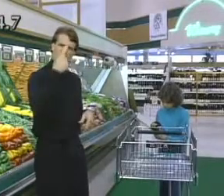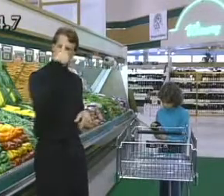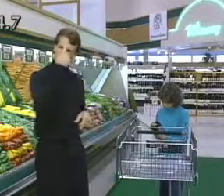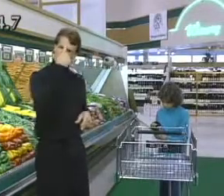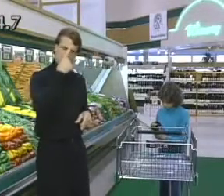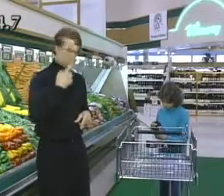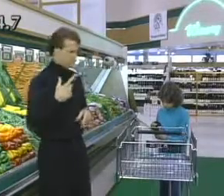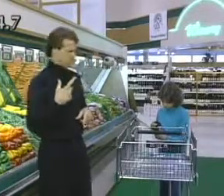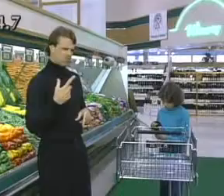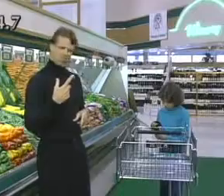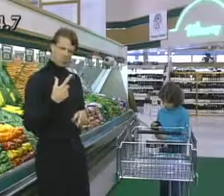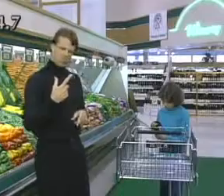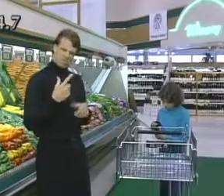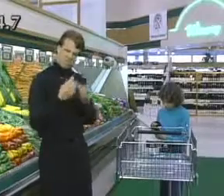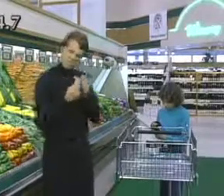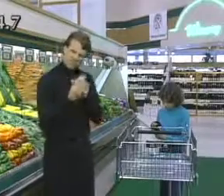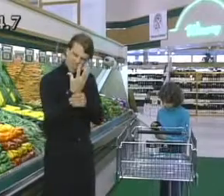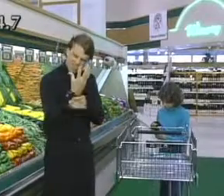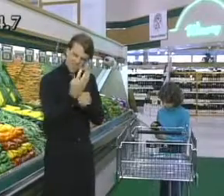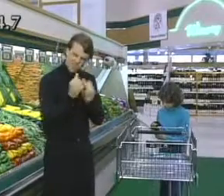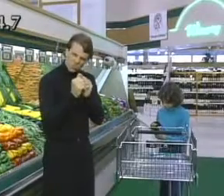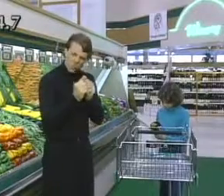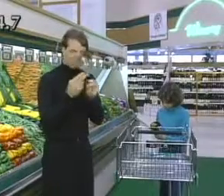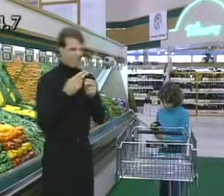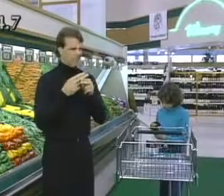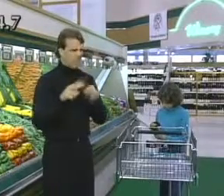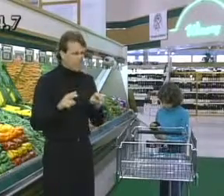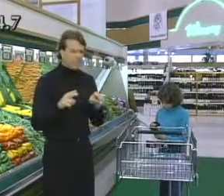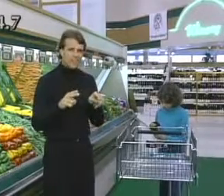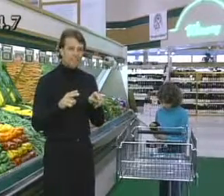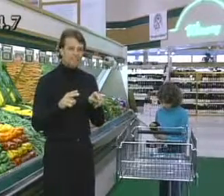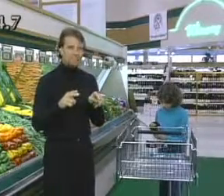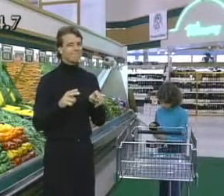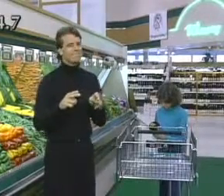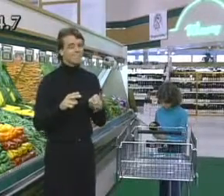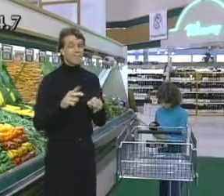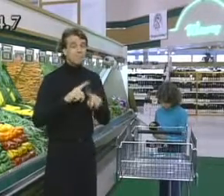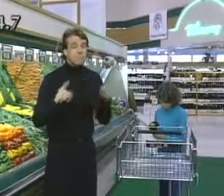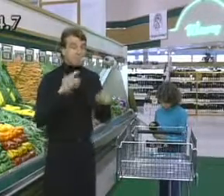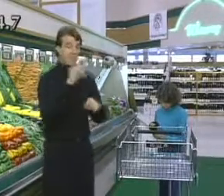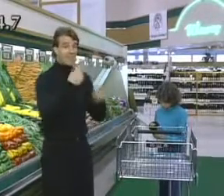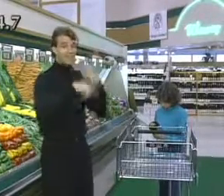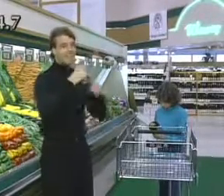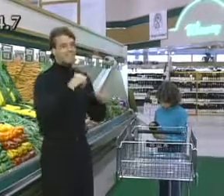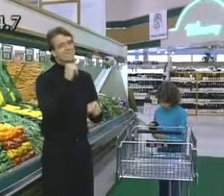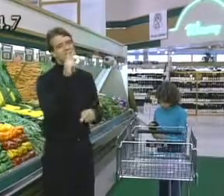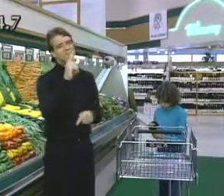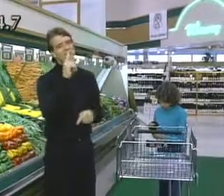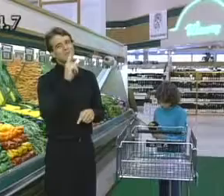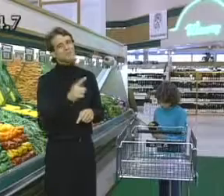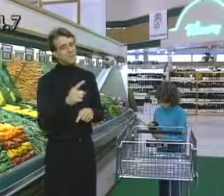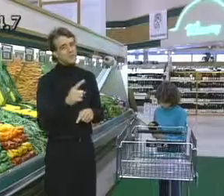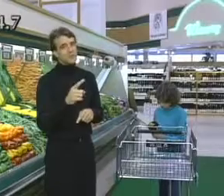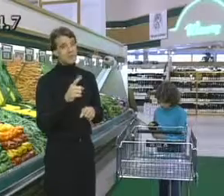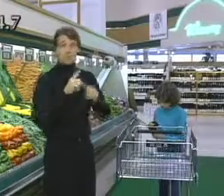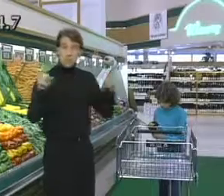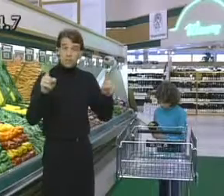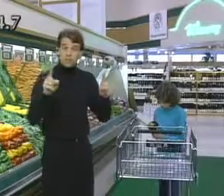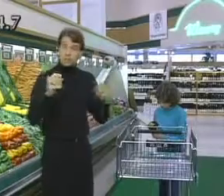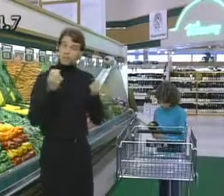She must be thinking, a plant that grows eggs? Well, the sign is conceptually inaccurate,